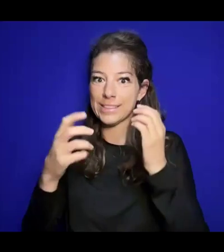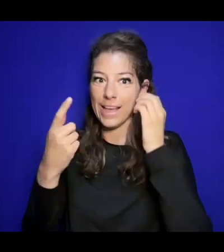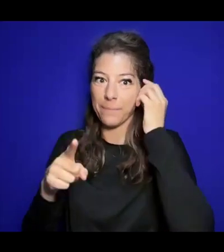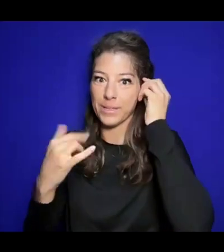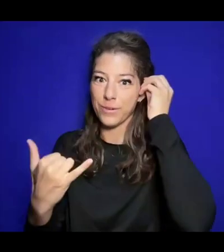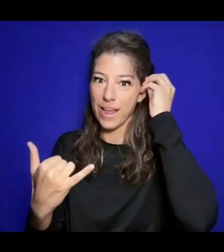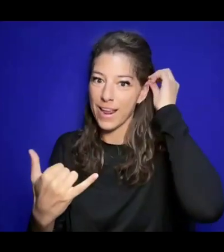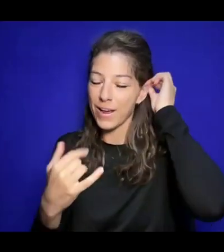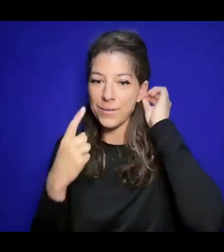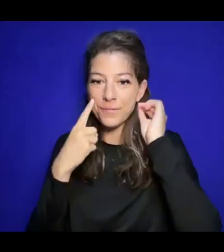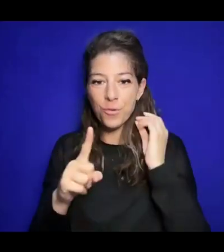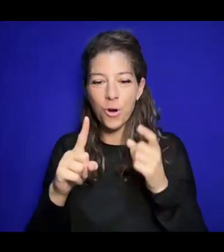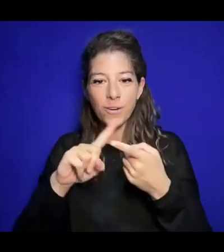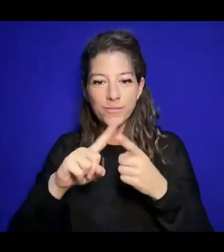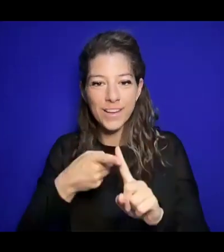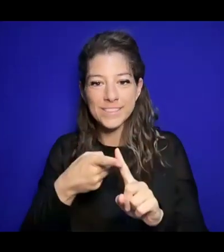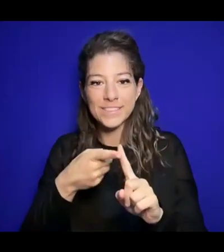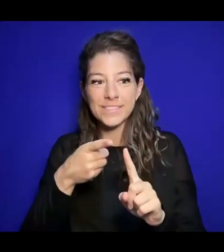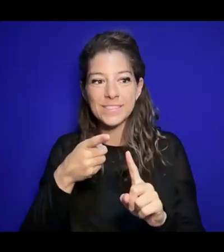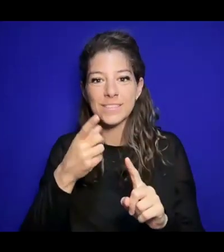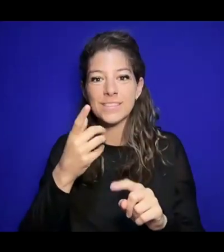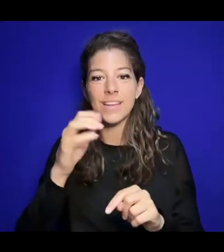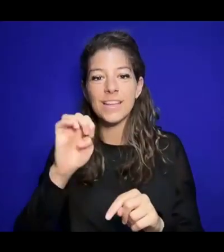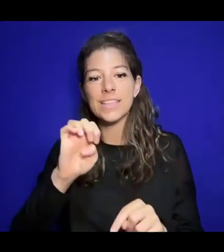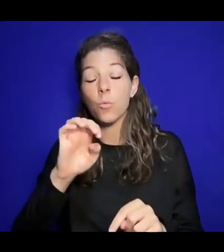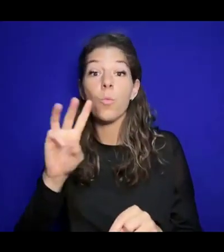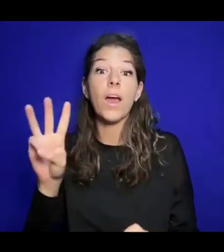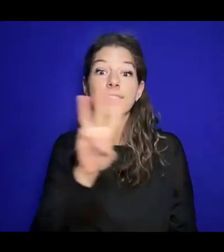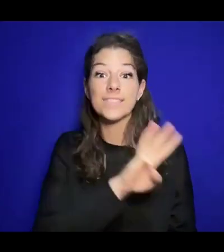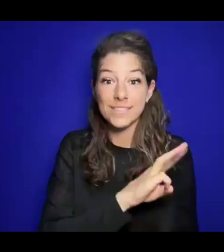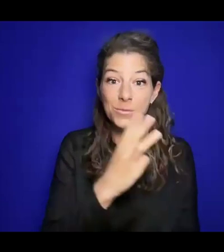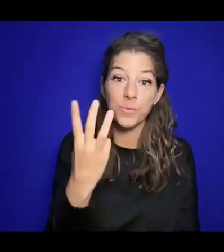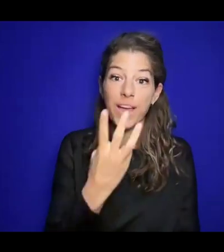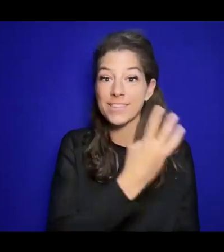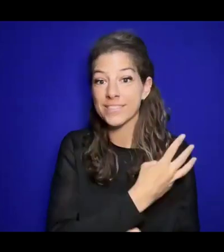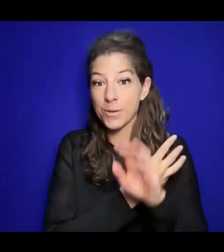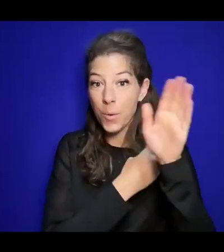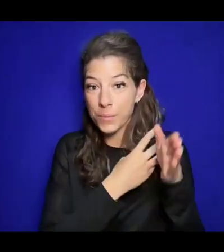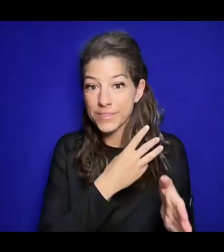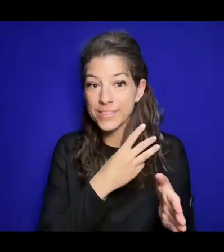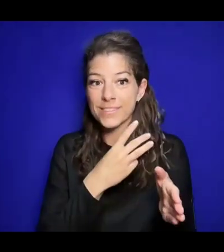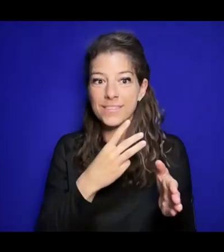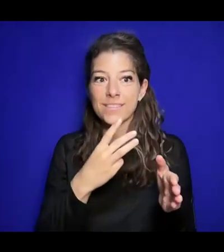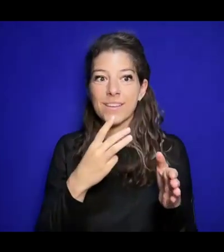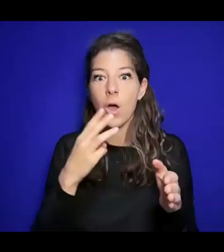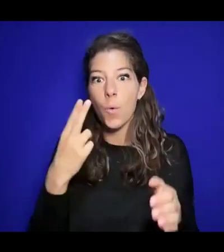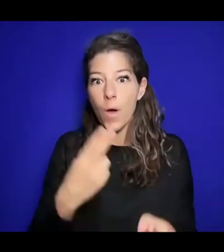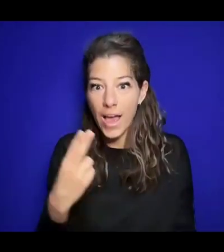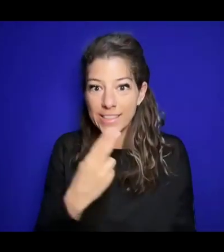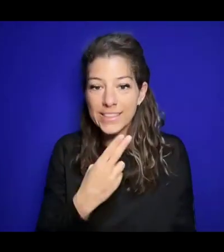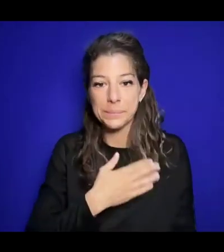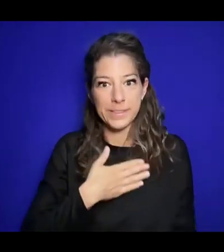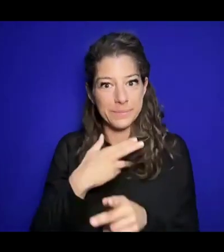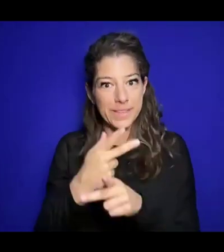for our friends who are out on the West Coast and in the state of Hawaii, please